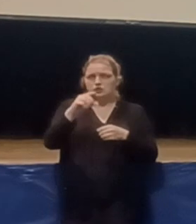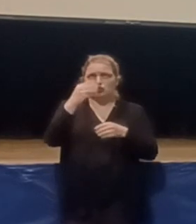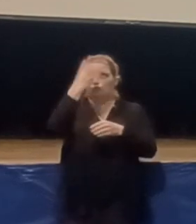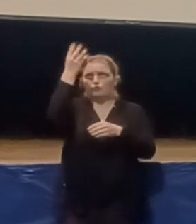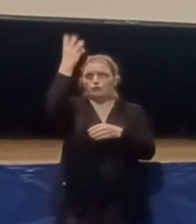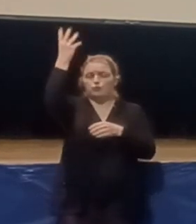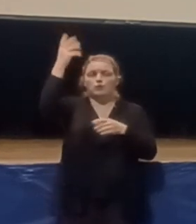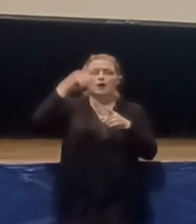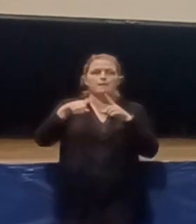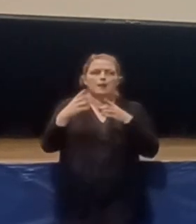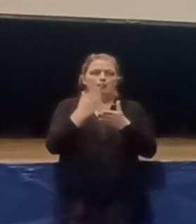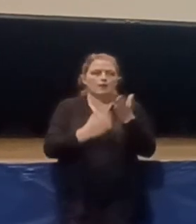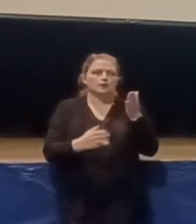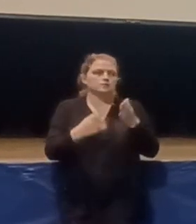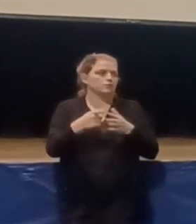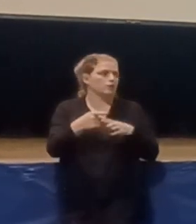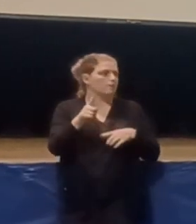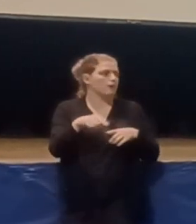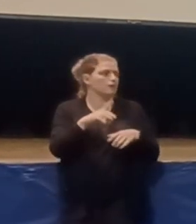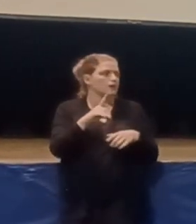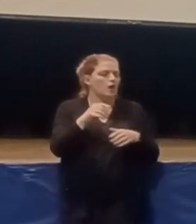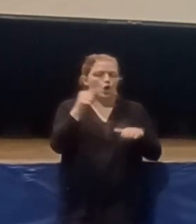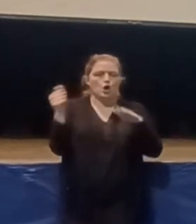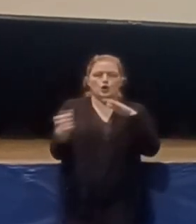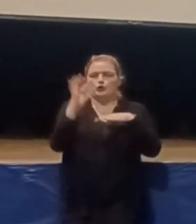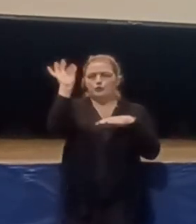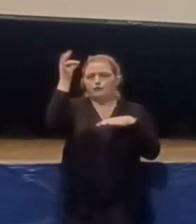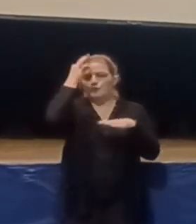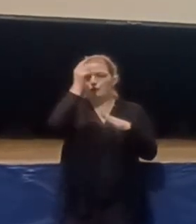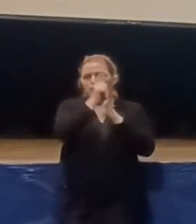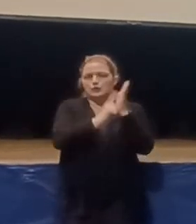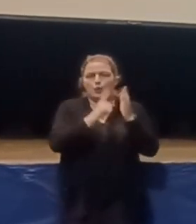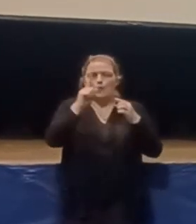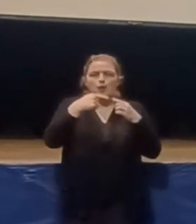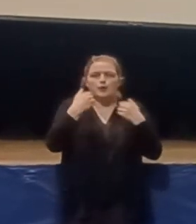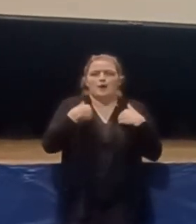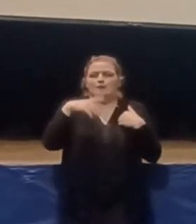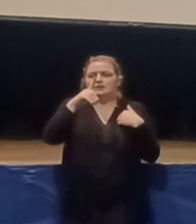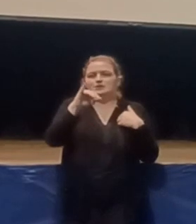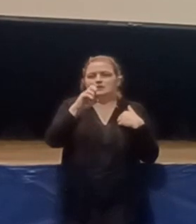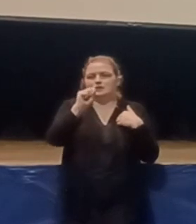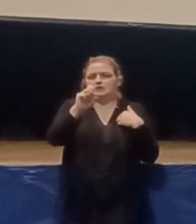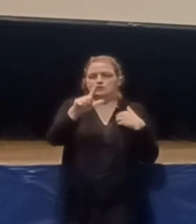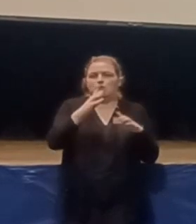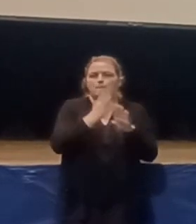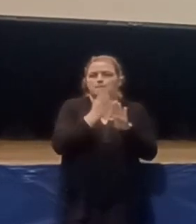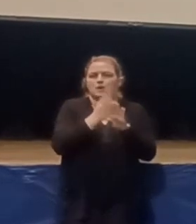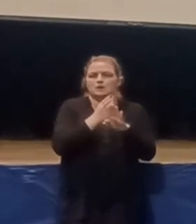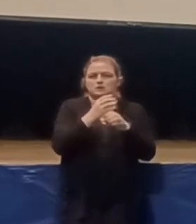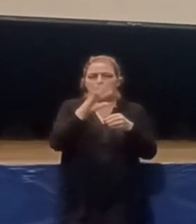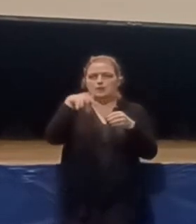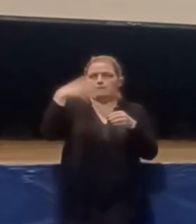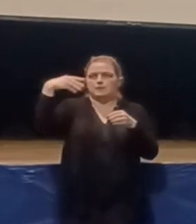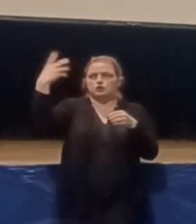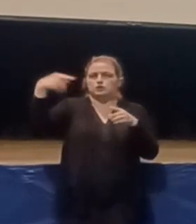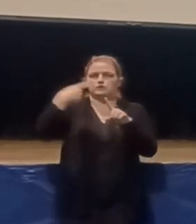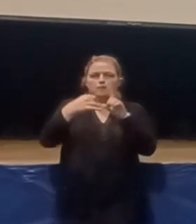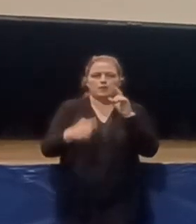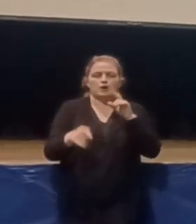about my diesel thing is that under federal regulations, when you have a diesel bus, the emissions coming out of the